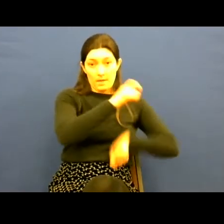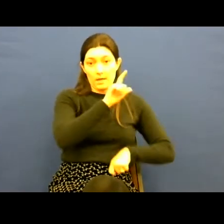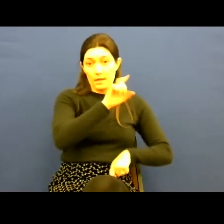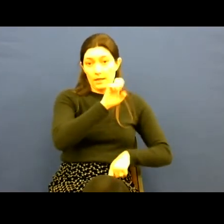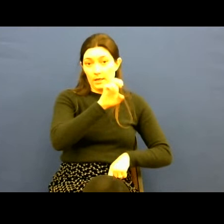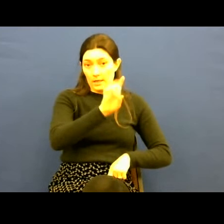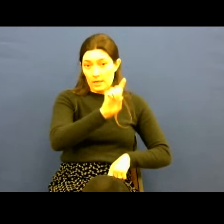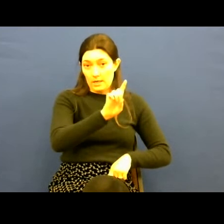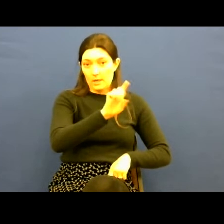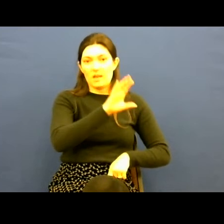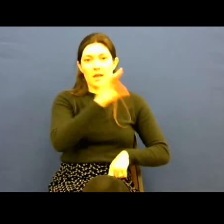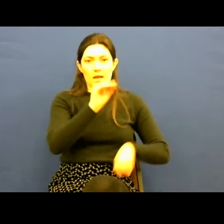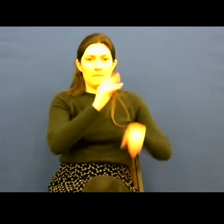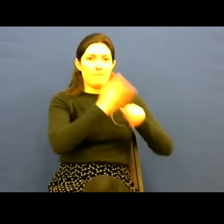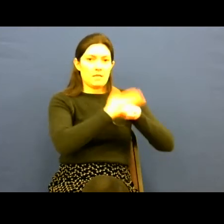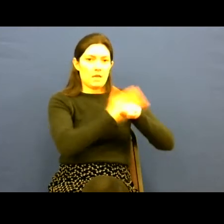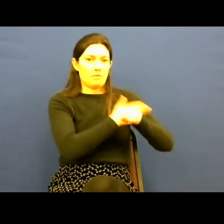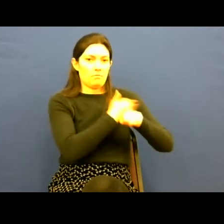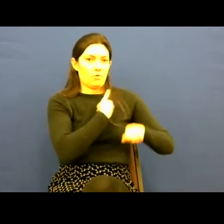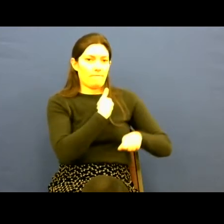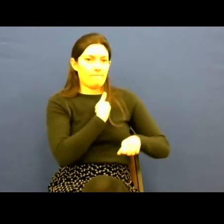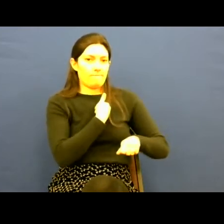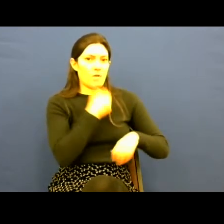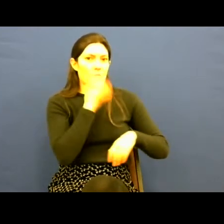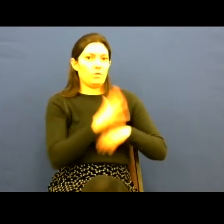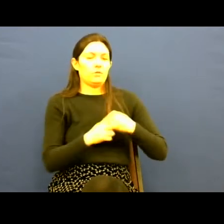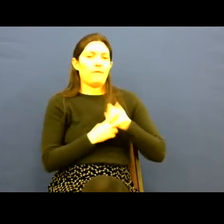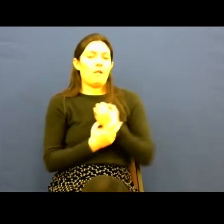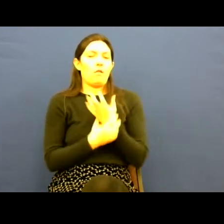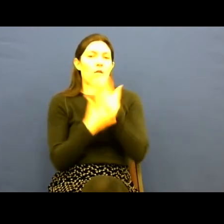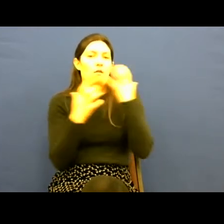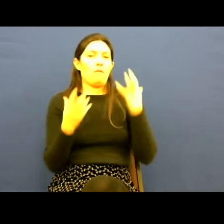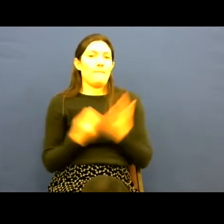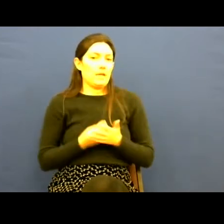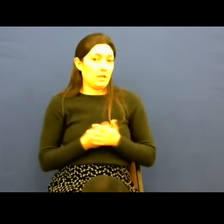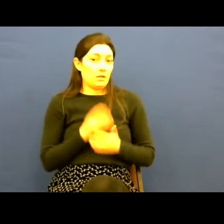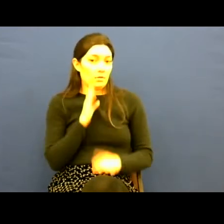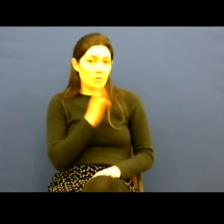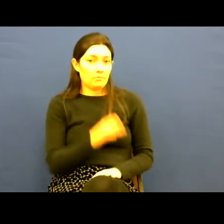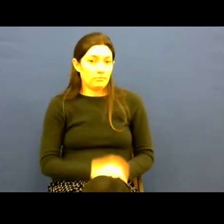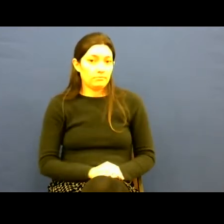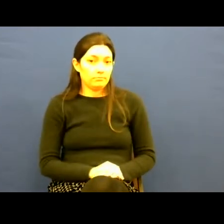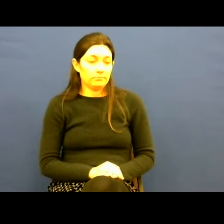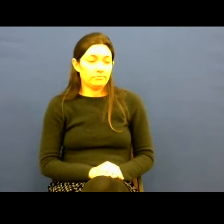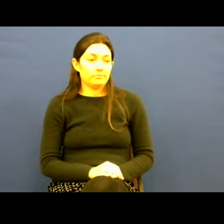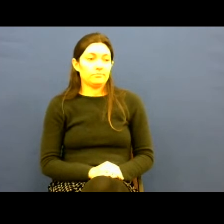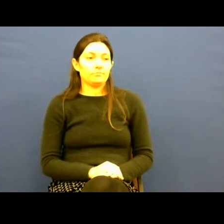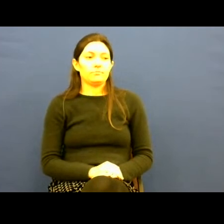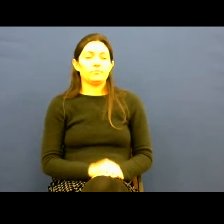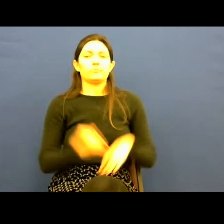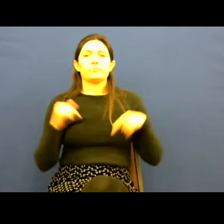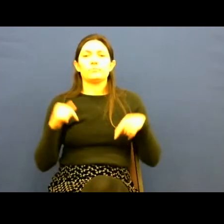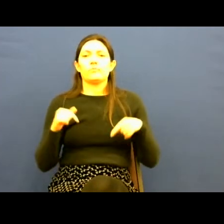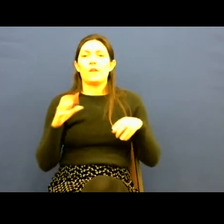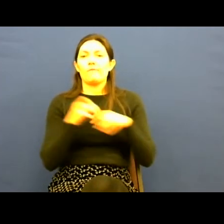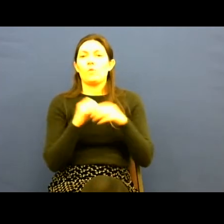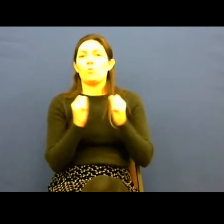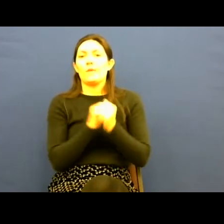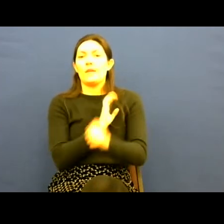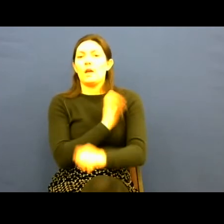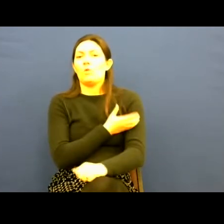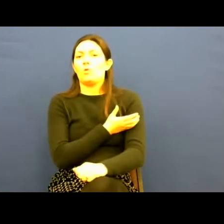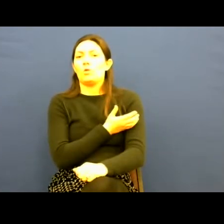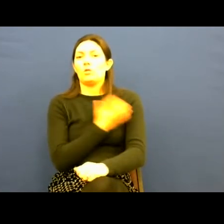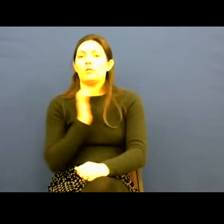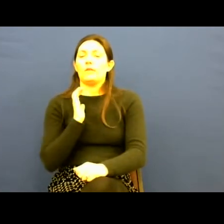ourselves. It will save a lot of money. In fact, this is part of a energy performance